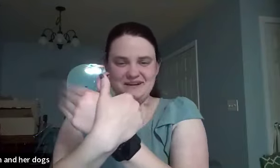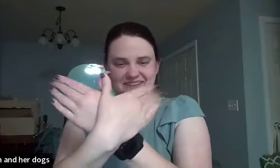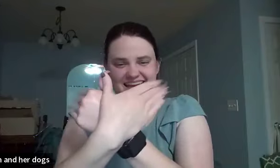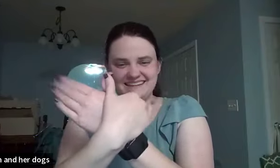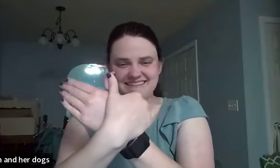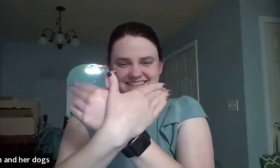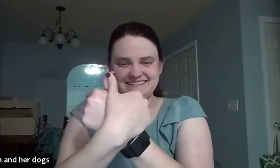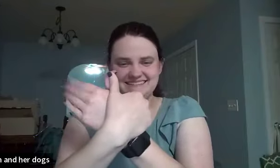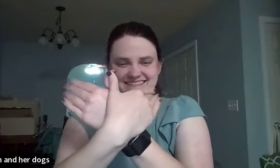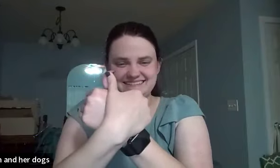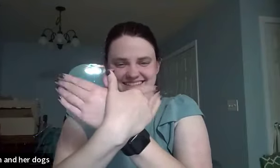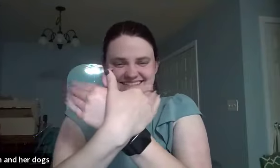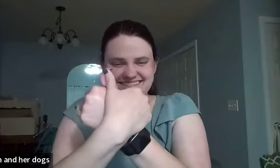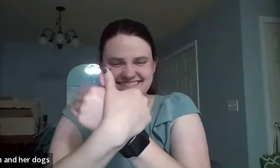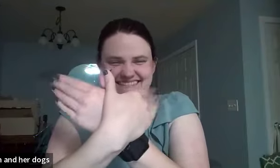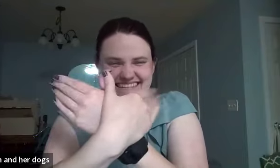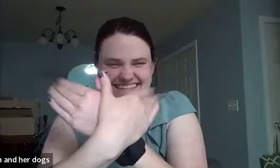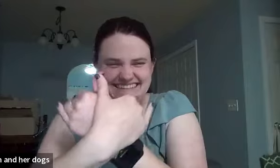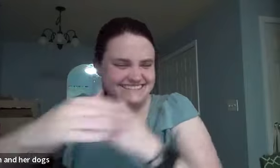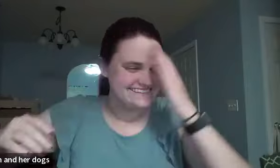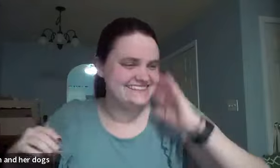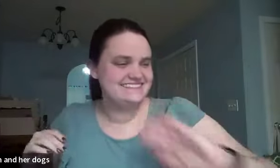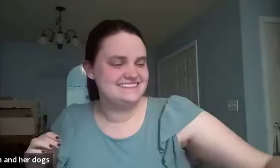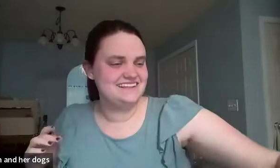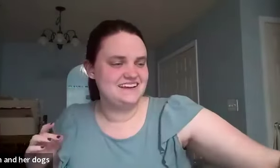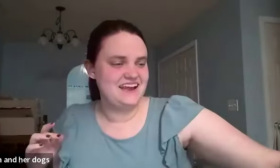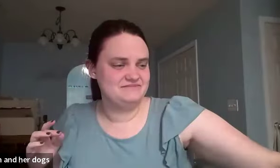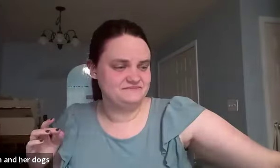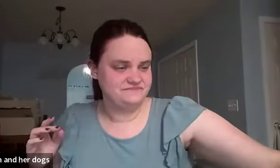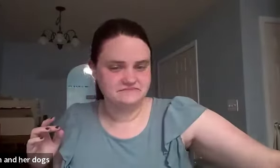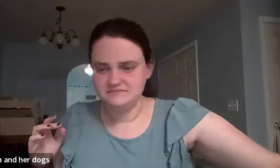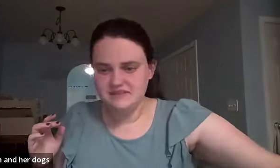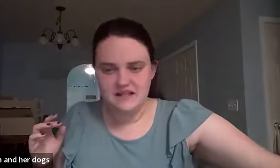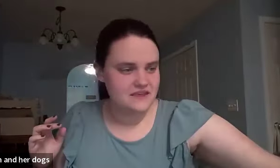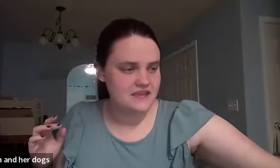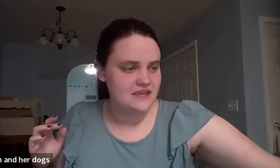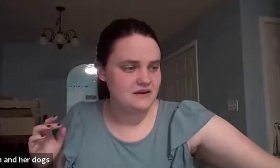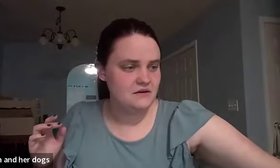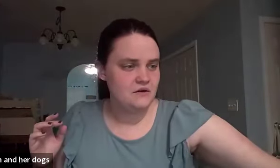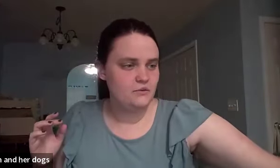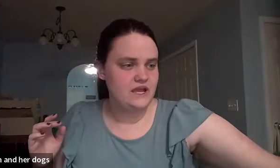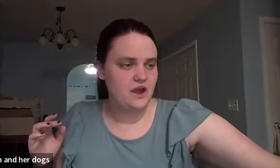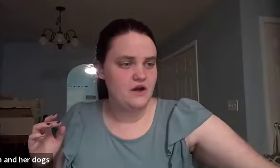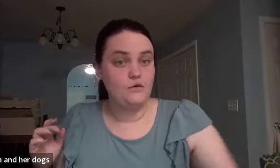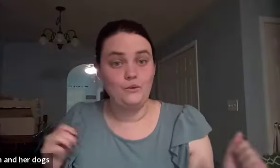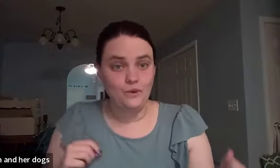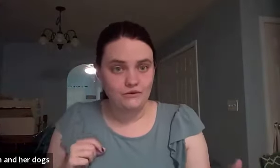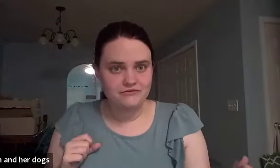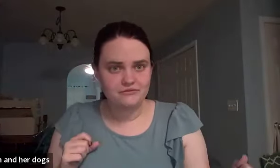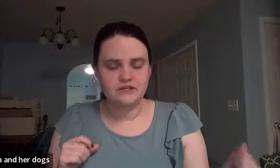Butterfly. Okay. And then we have wolf,